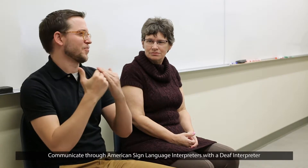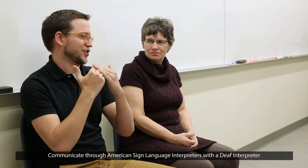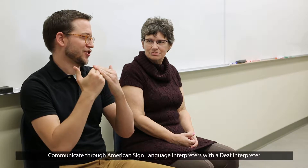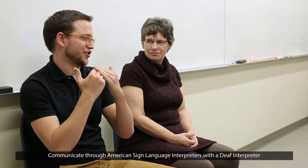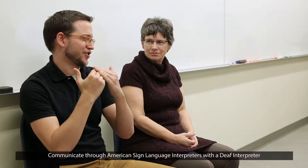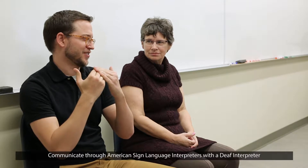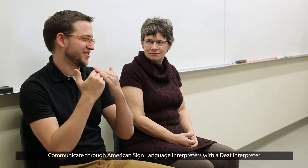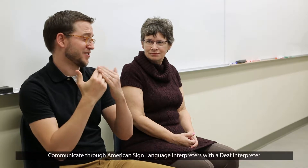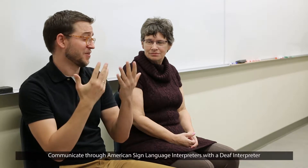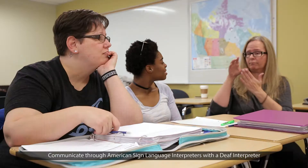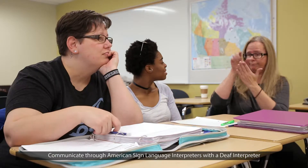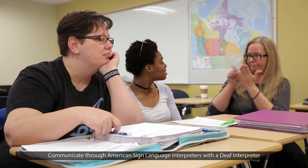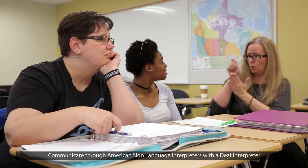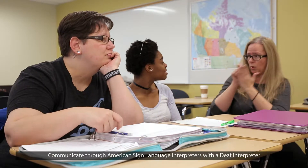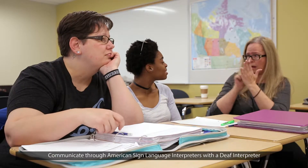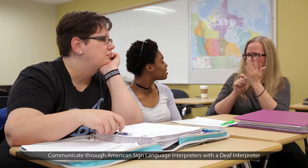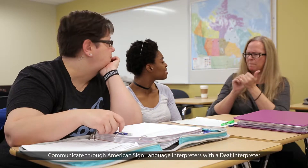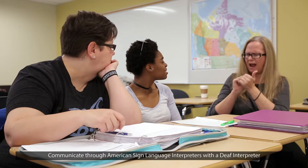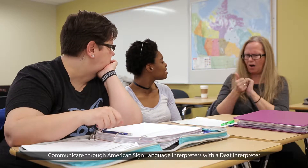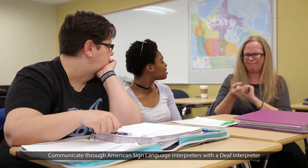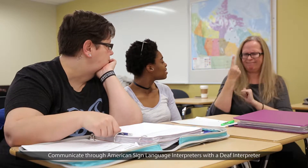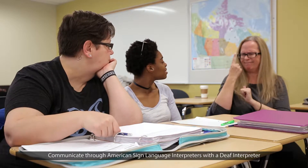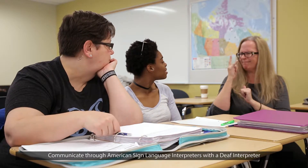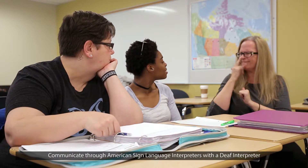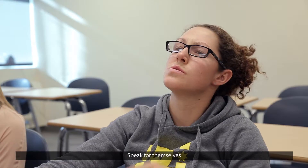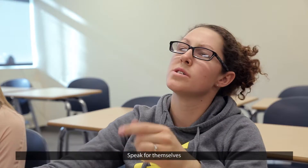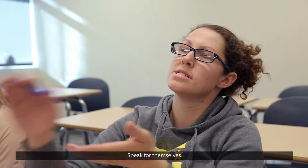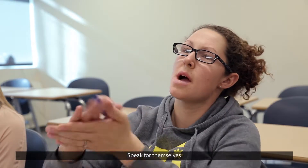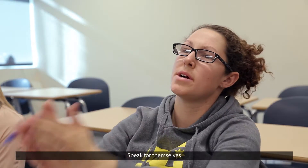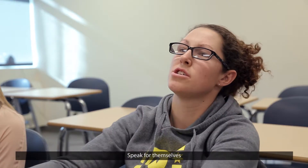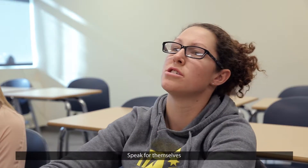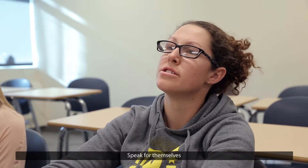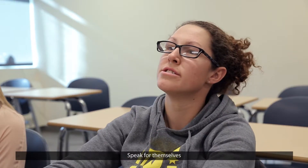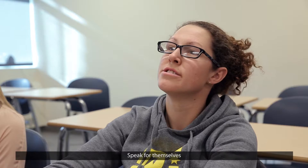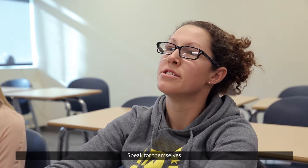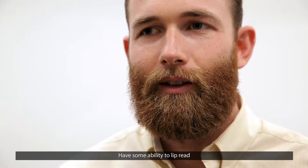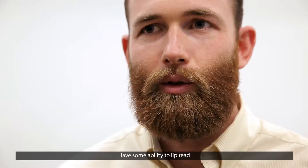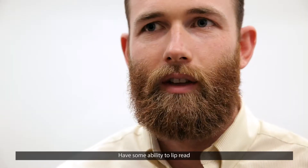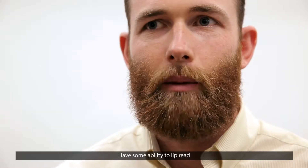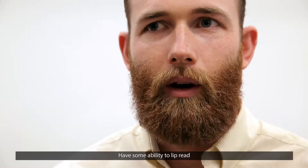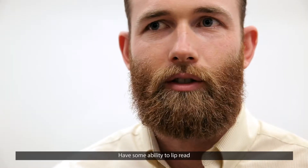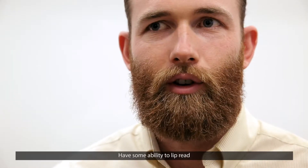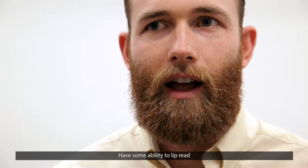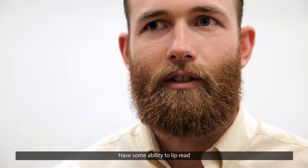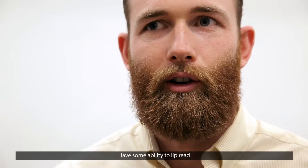through American Sign Language interpreters with a deaf interpreter, speak for themselves, or have some ability to lip read.